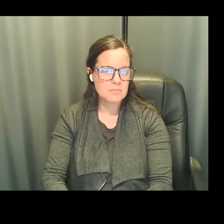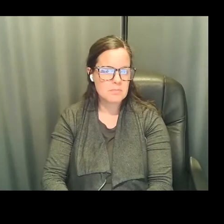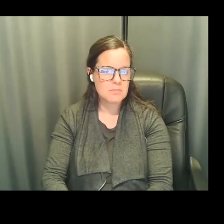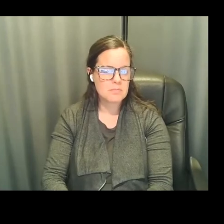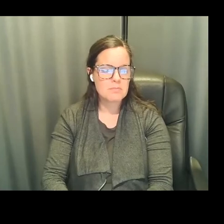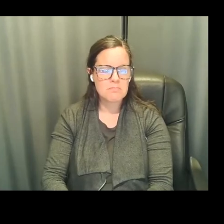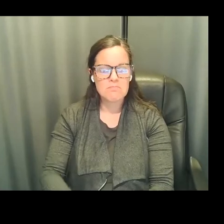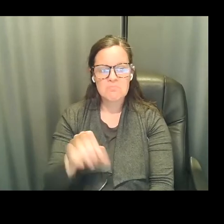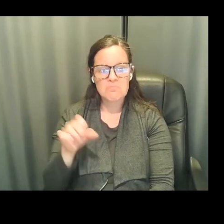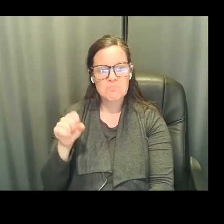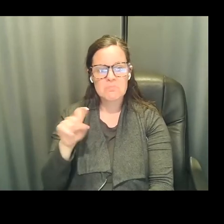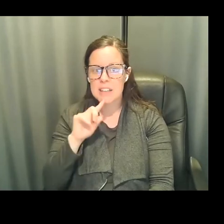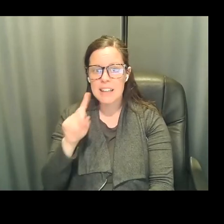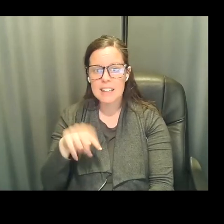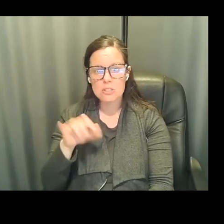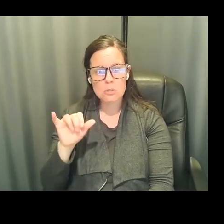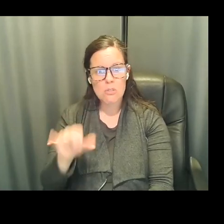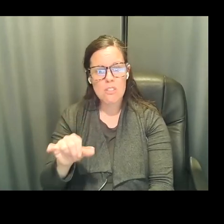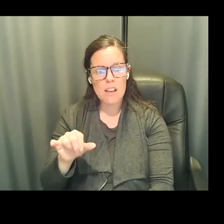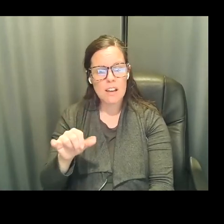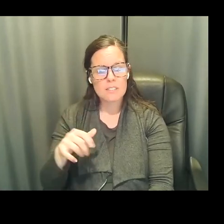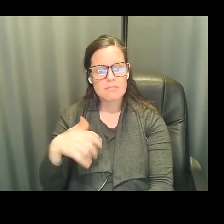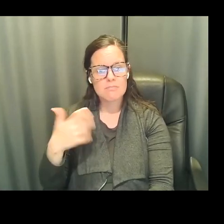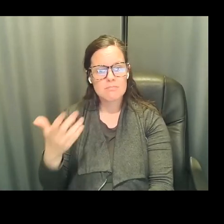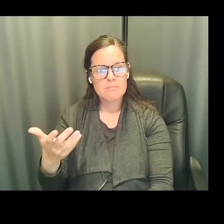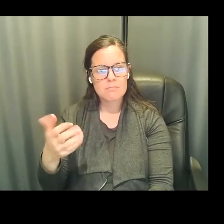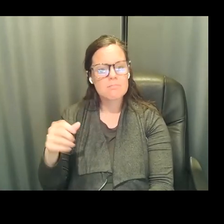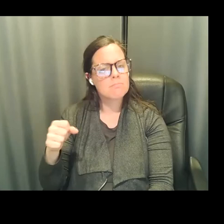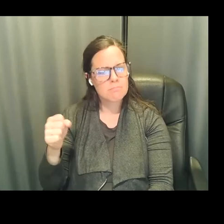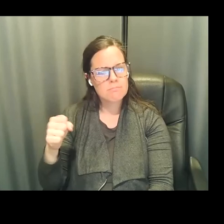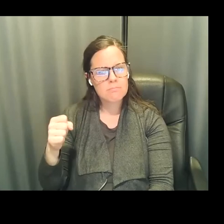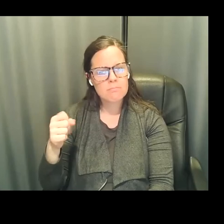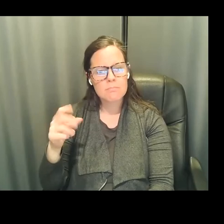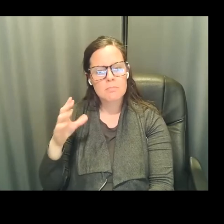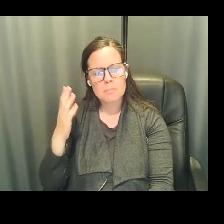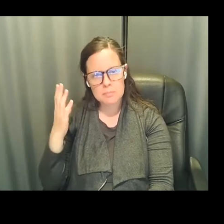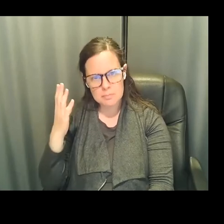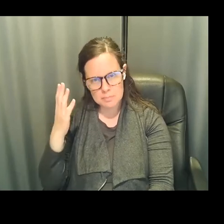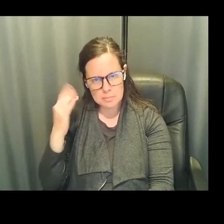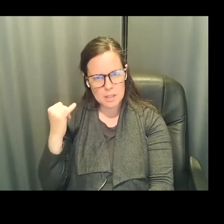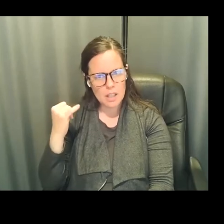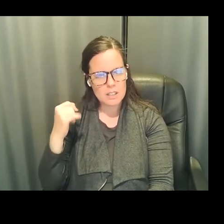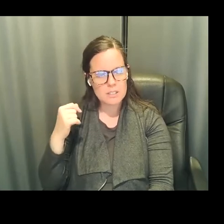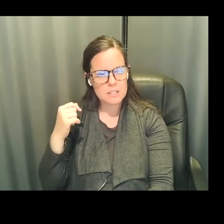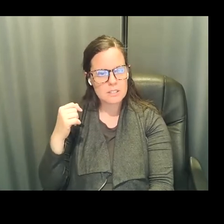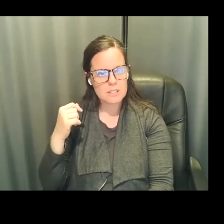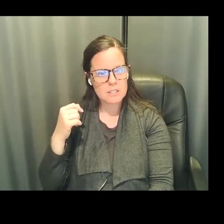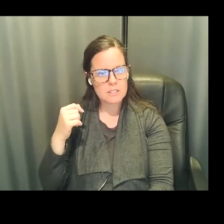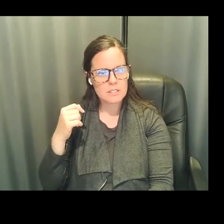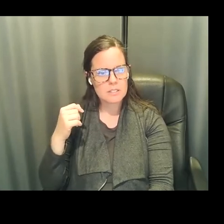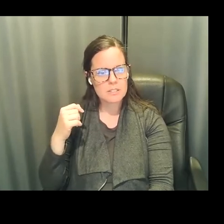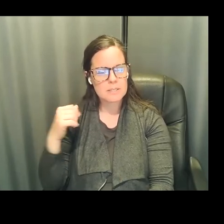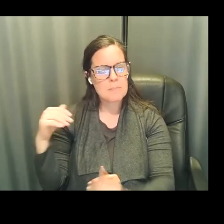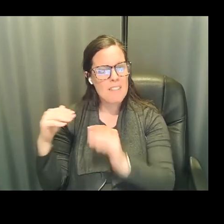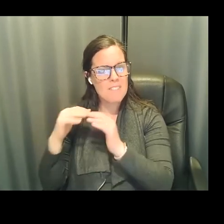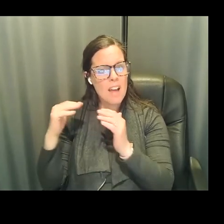Yeah, my answer to that is yes, because my fellow medical professionals, they're at